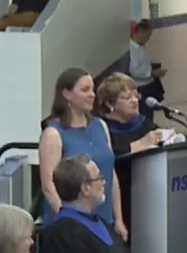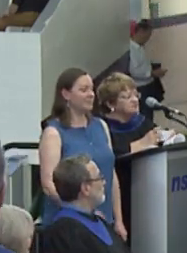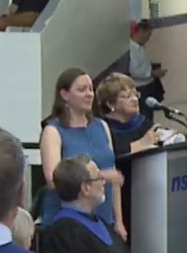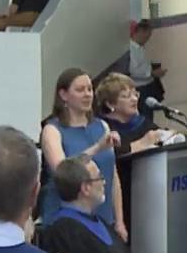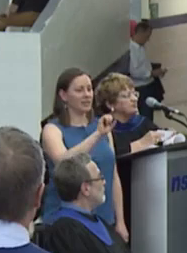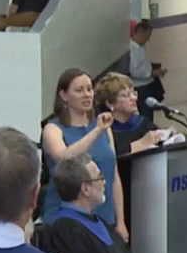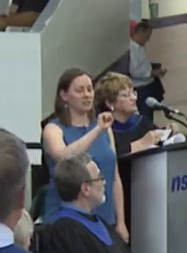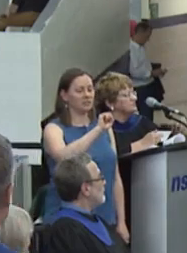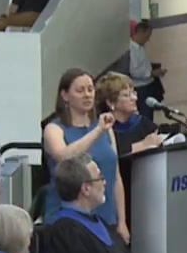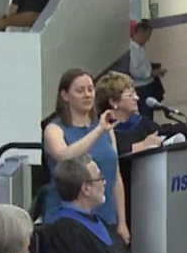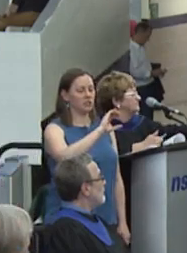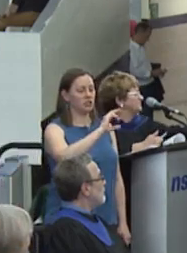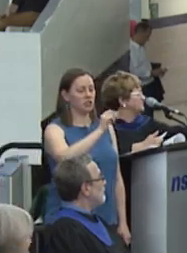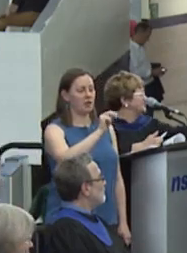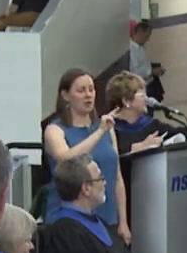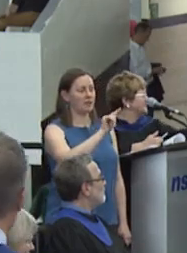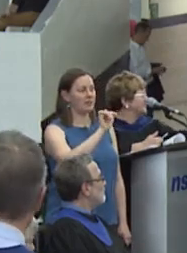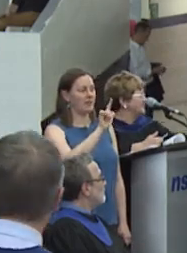Chantel Smith.